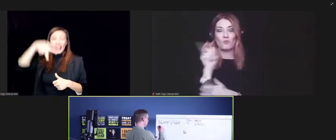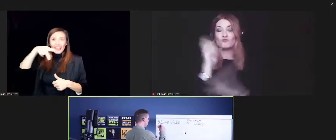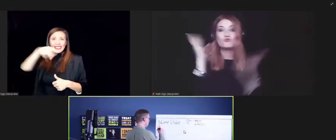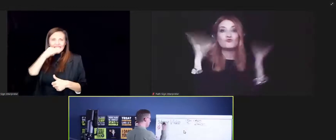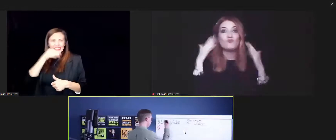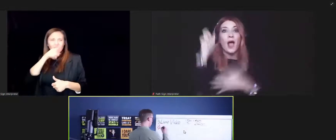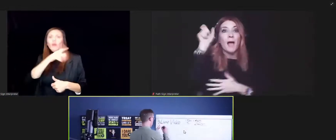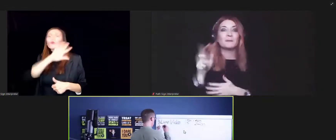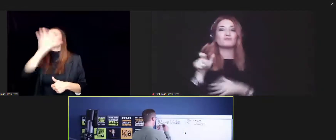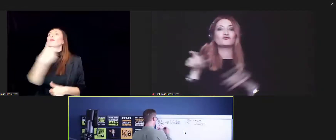Oh, different color.